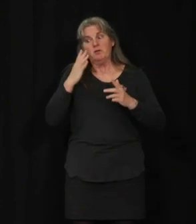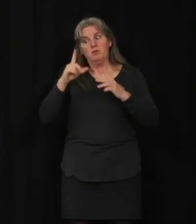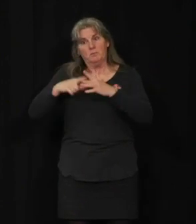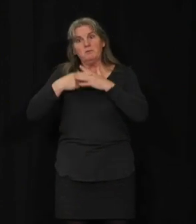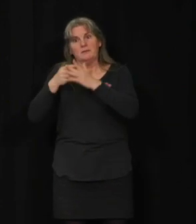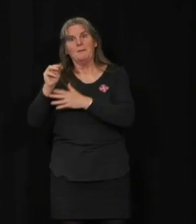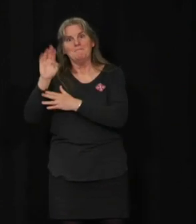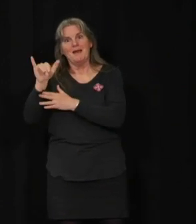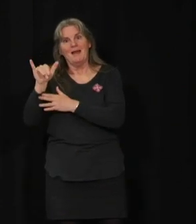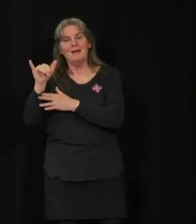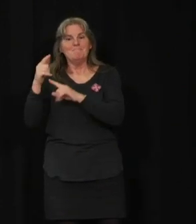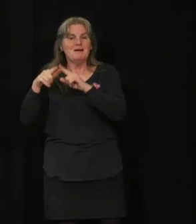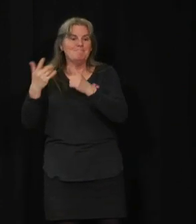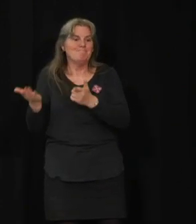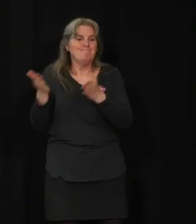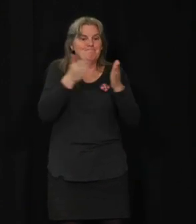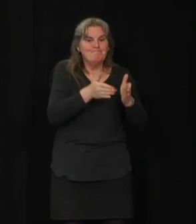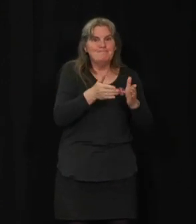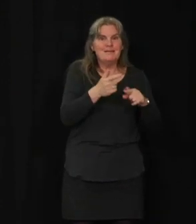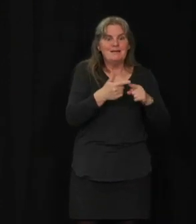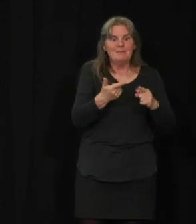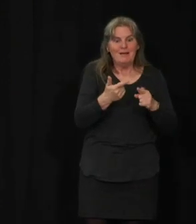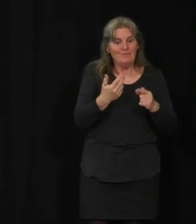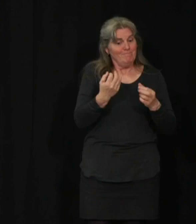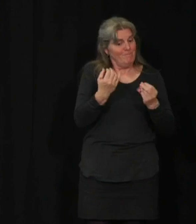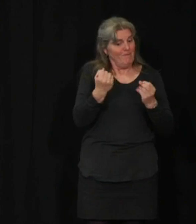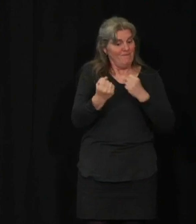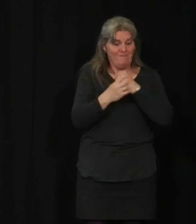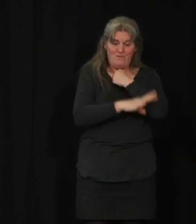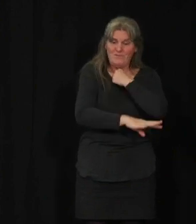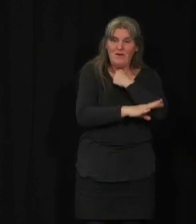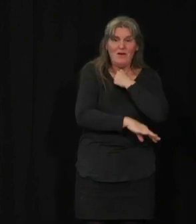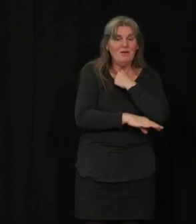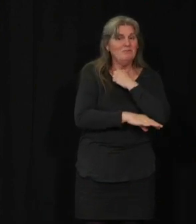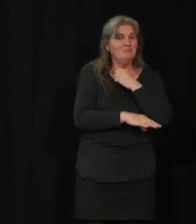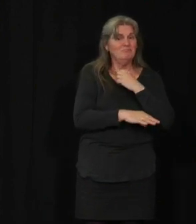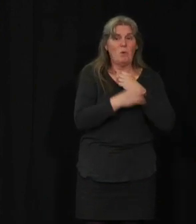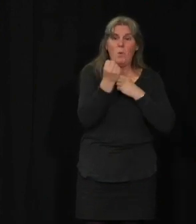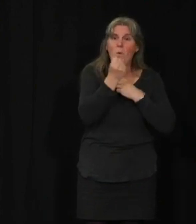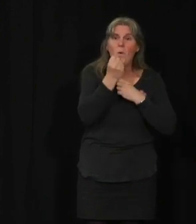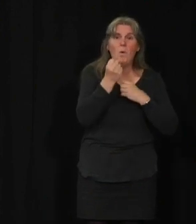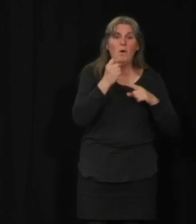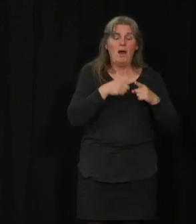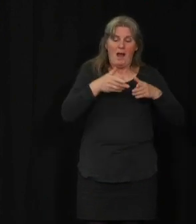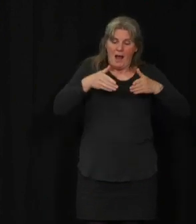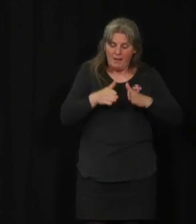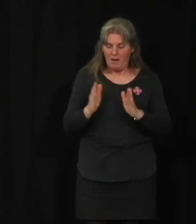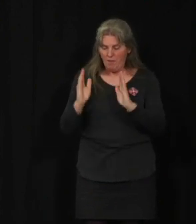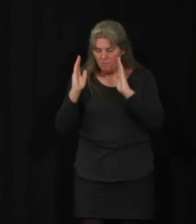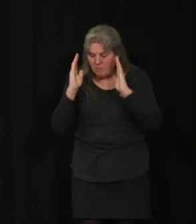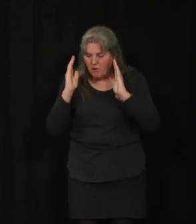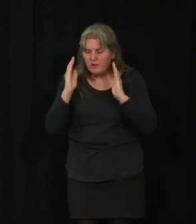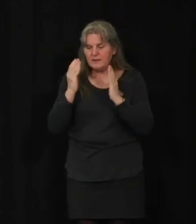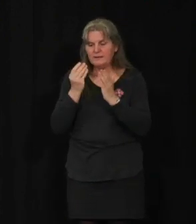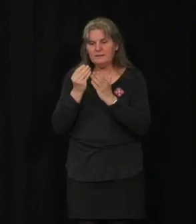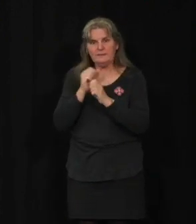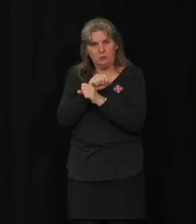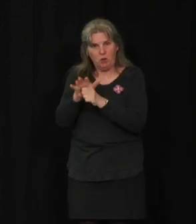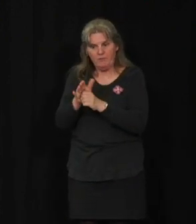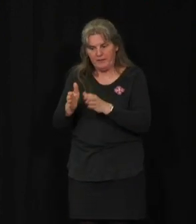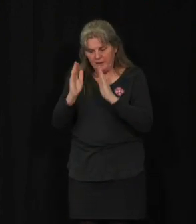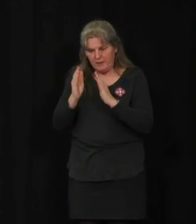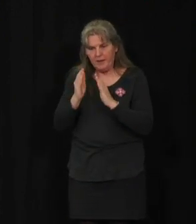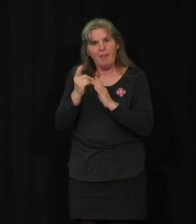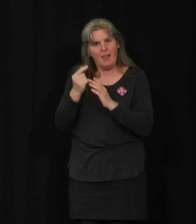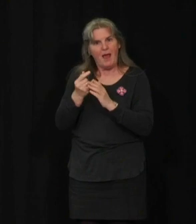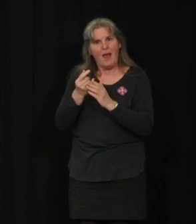which is what we agreed to do. So again, not acting politically at all. We said that we were going to allow for the scrutiny of the current budget, and remember the current budget